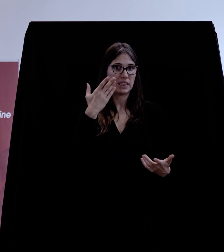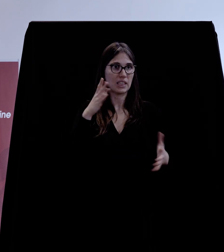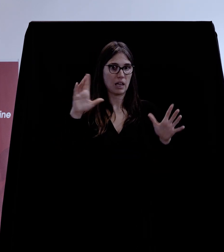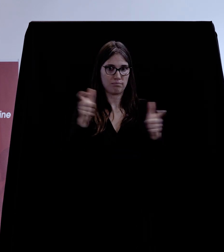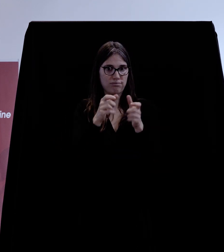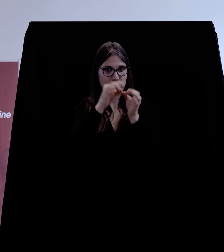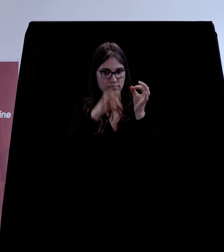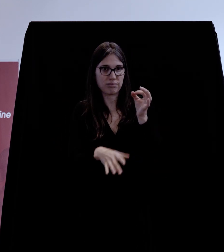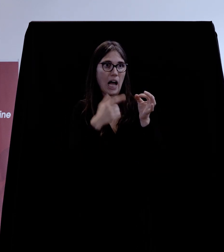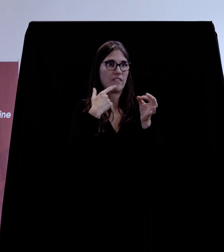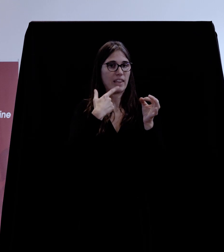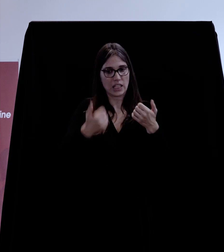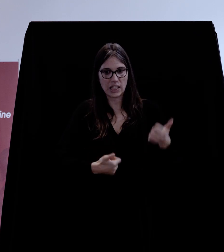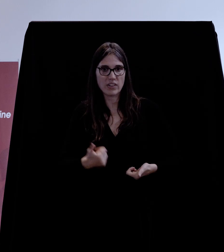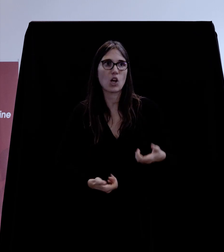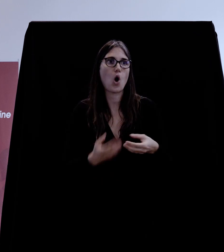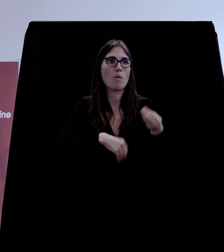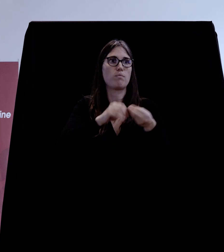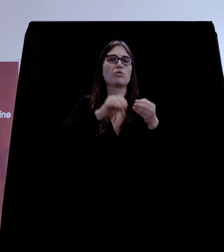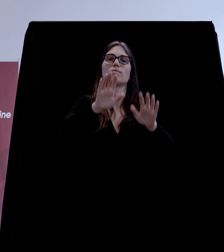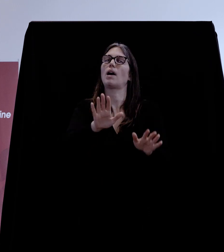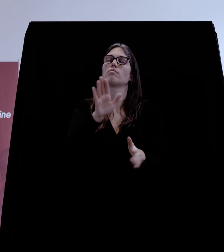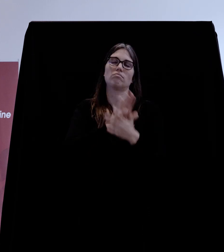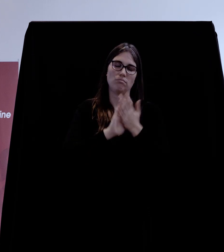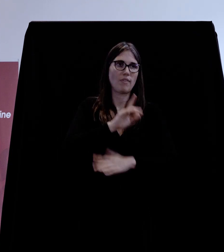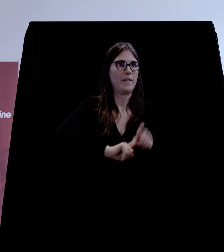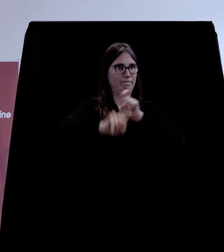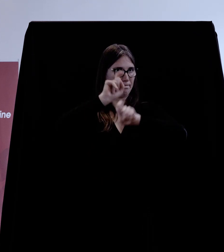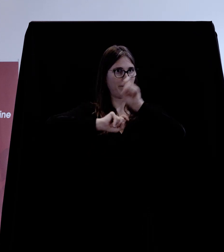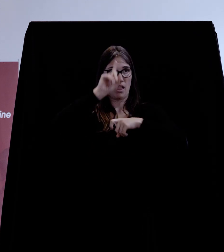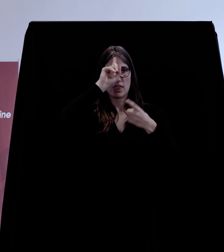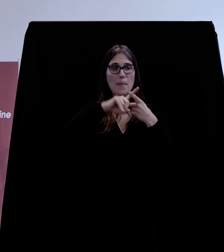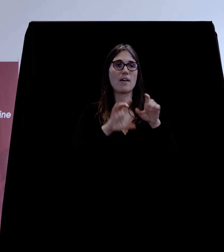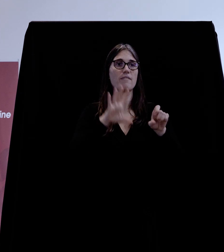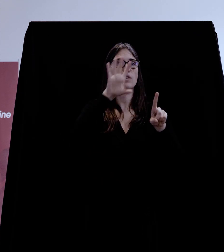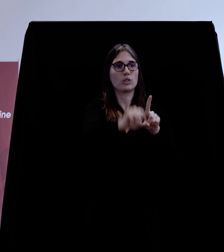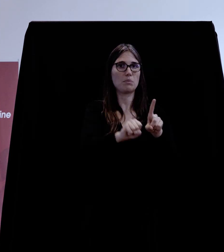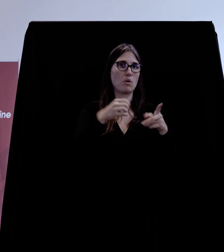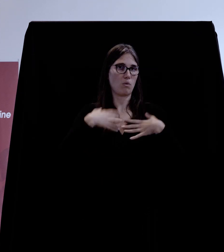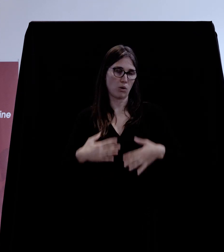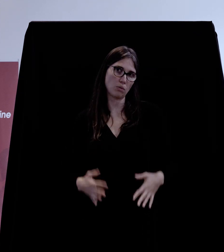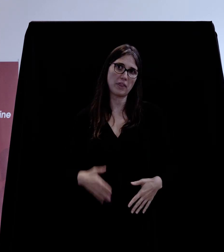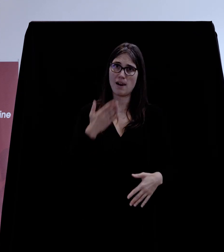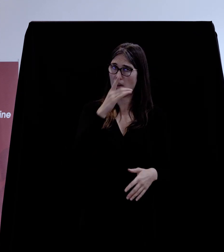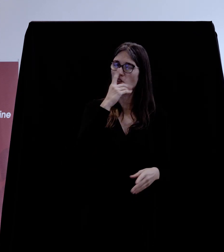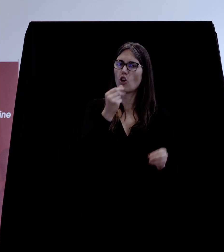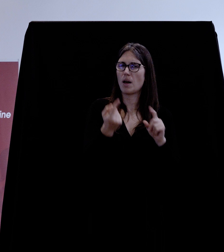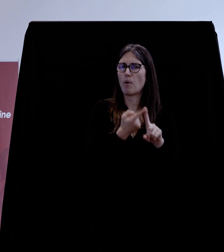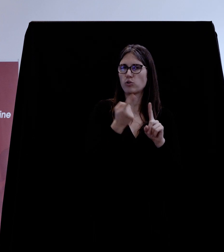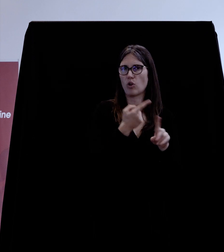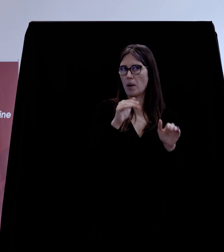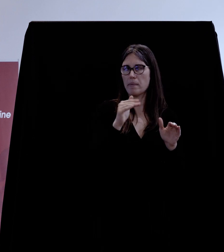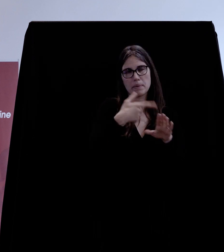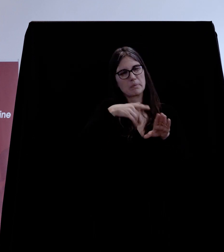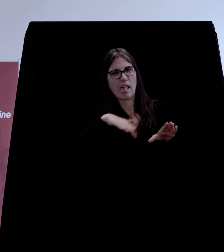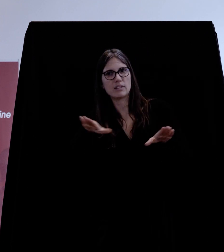So back to behavioral phenotypes, but I thought it was important to get the autism thing in there. One day I sat down at my computer and I did my first